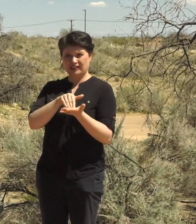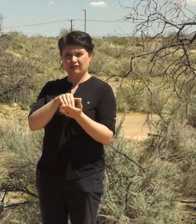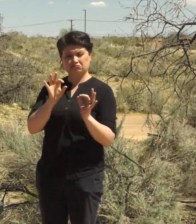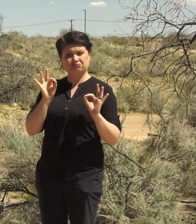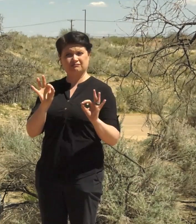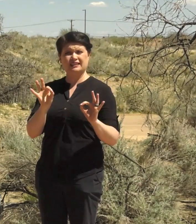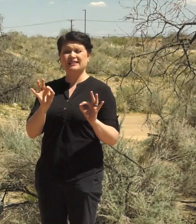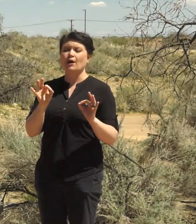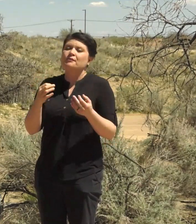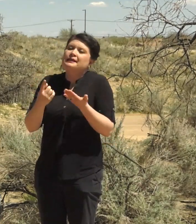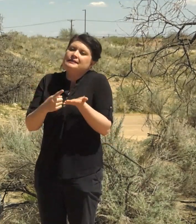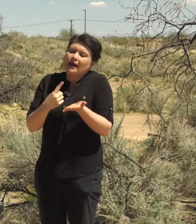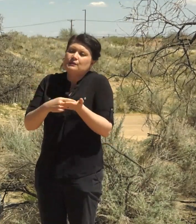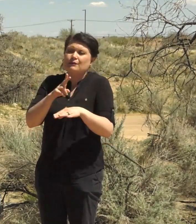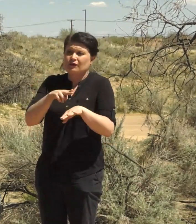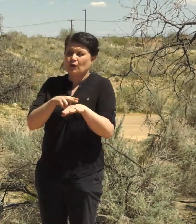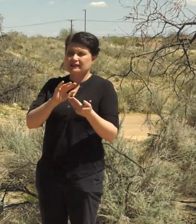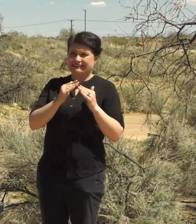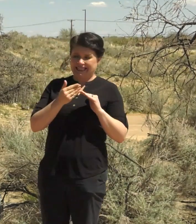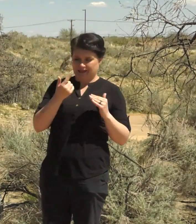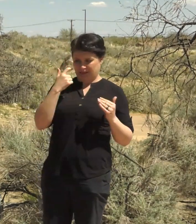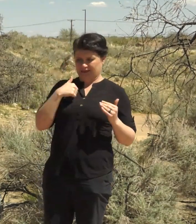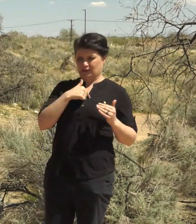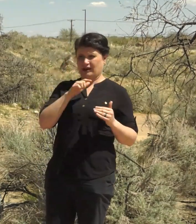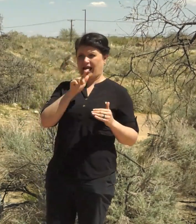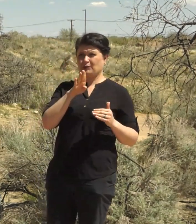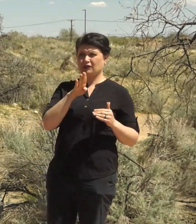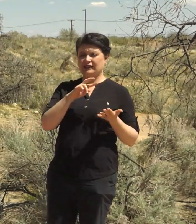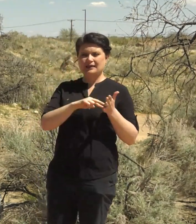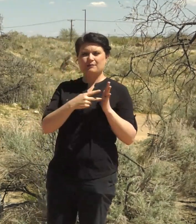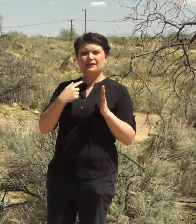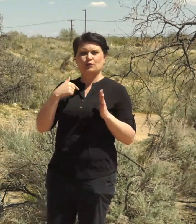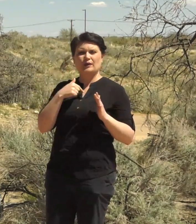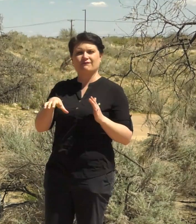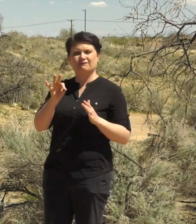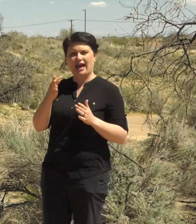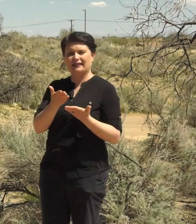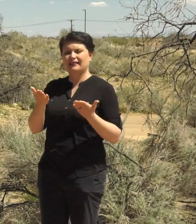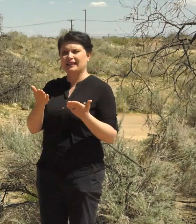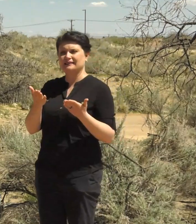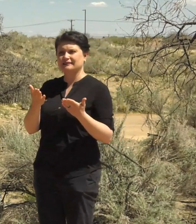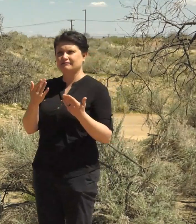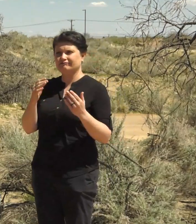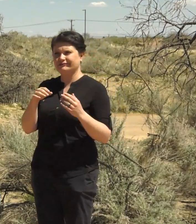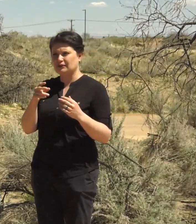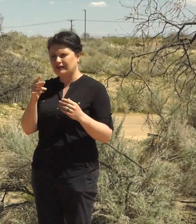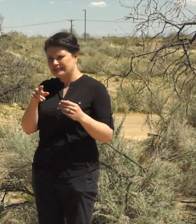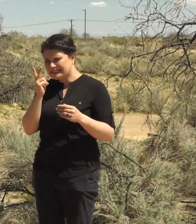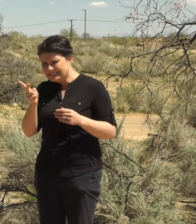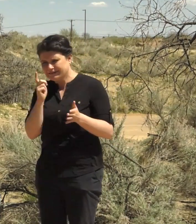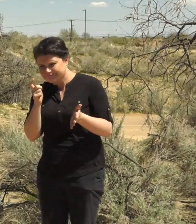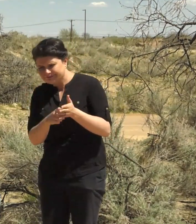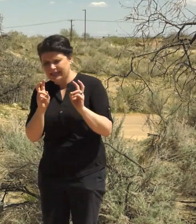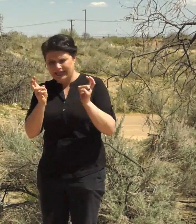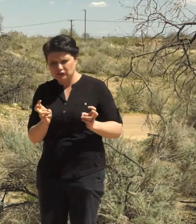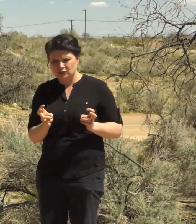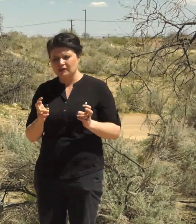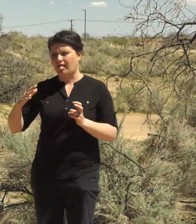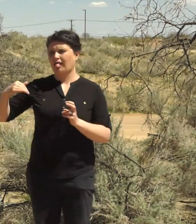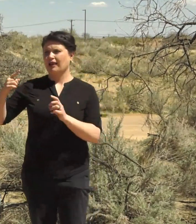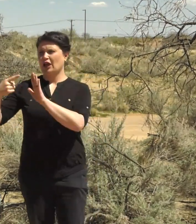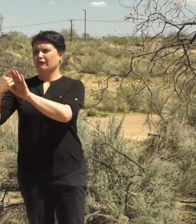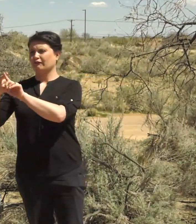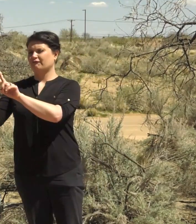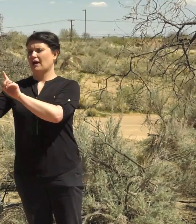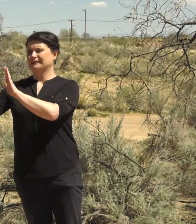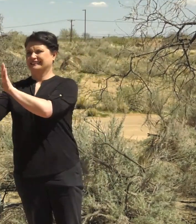that sometimes the city, because we're Albuquerque, we're going to find out about stuff and have issues that may or may not come through the state channels first